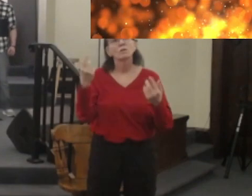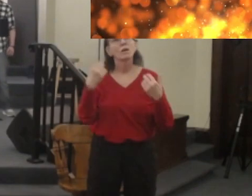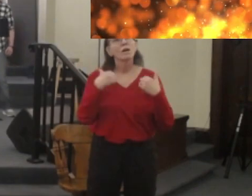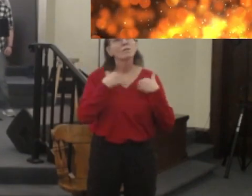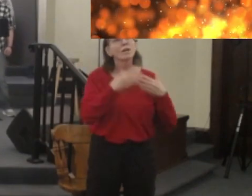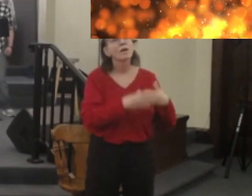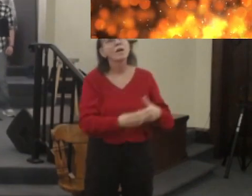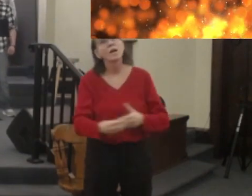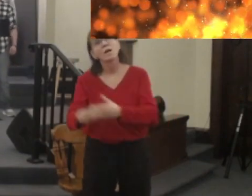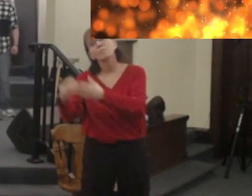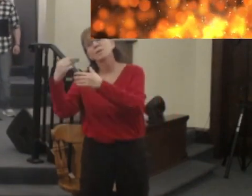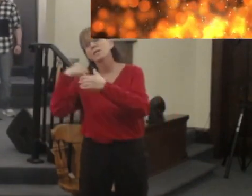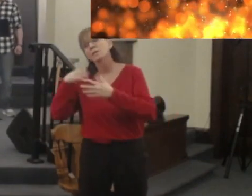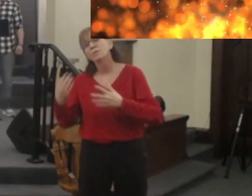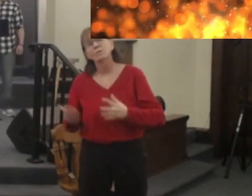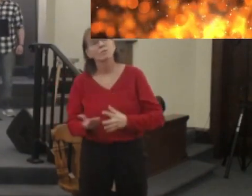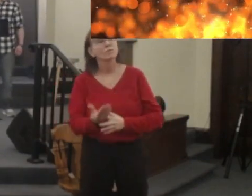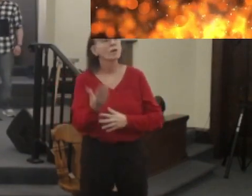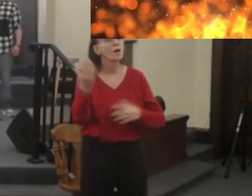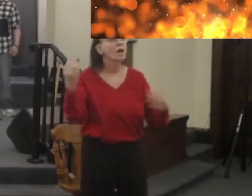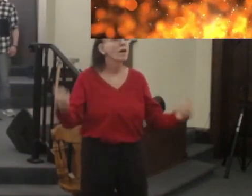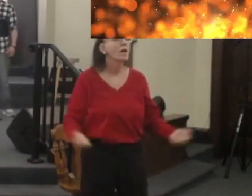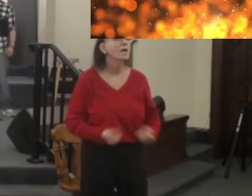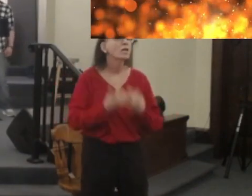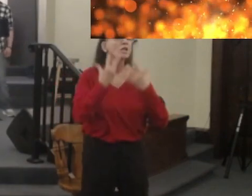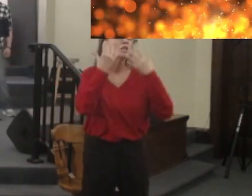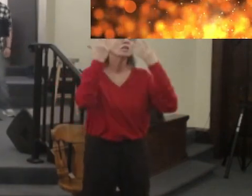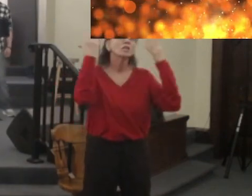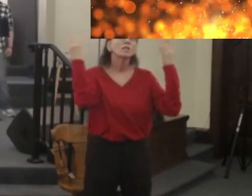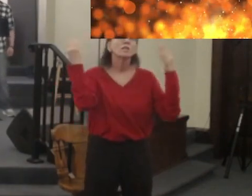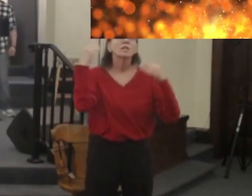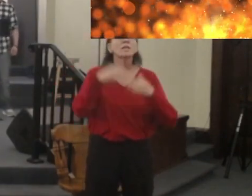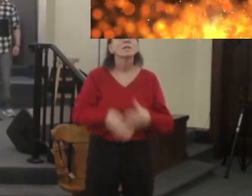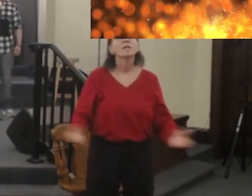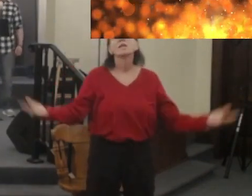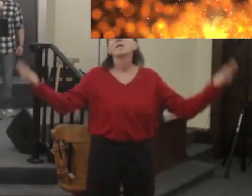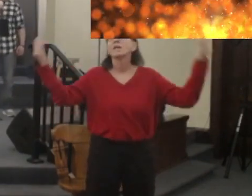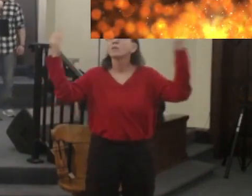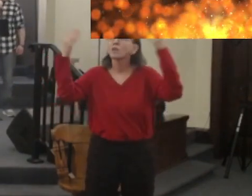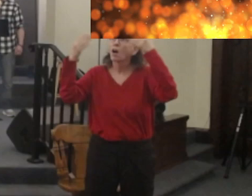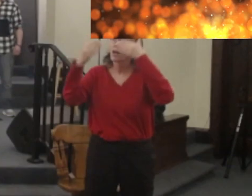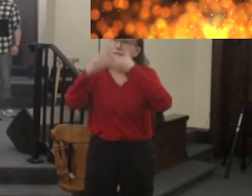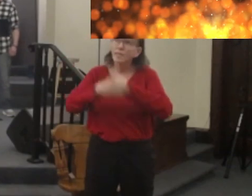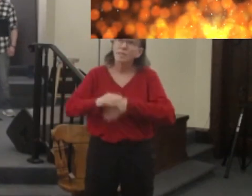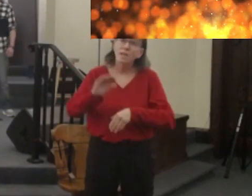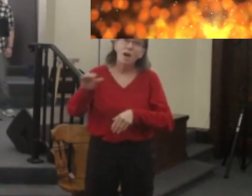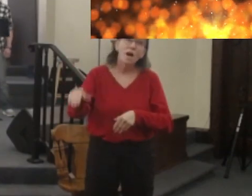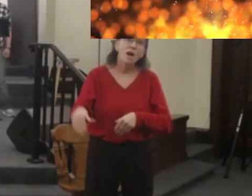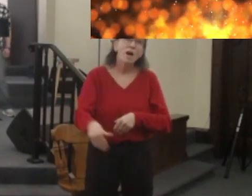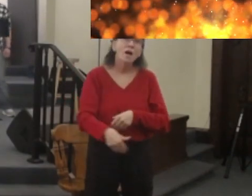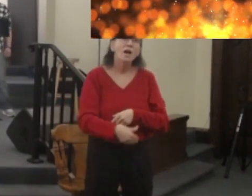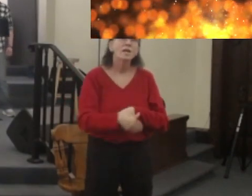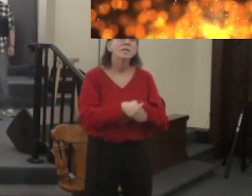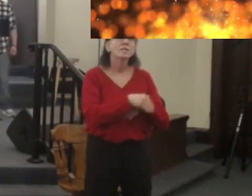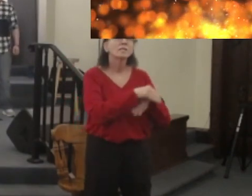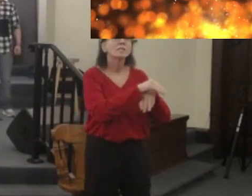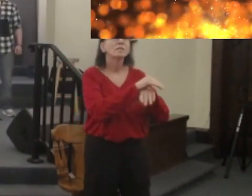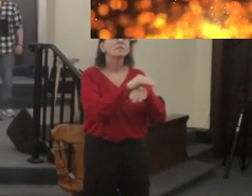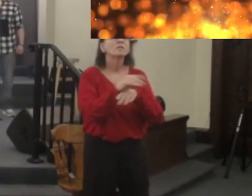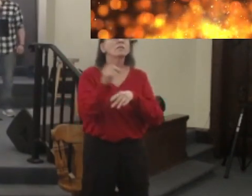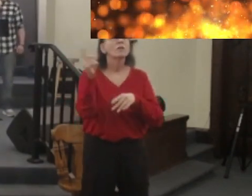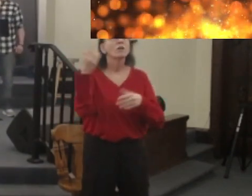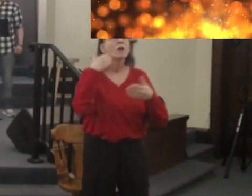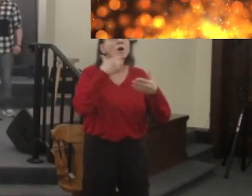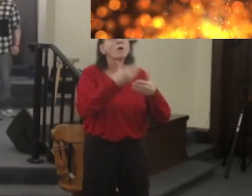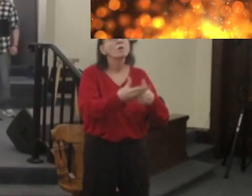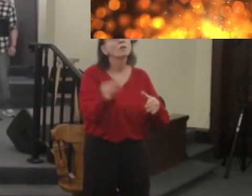You have led me through the fire. And in darkest nights, you